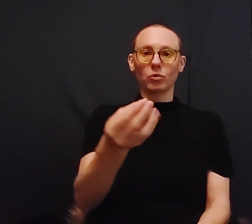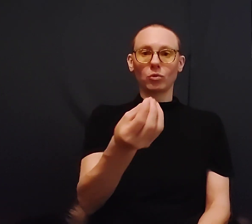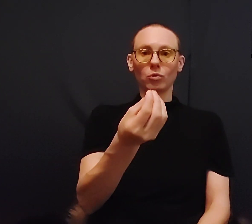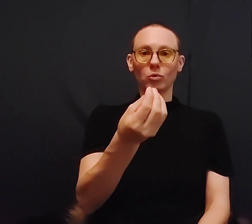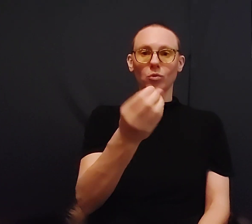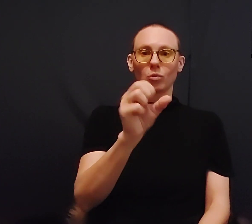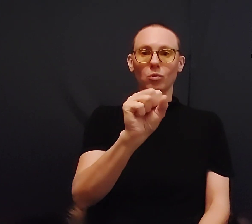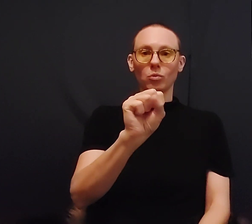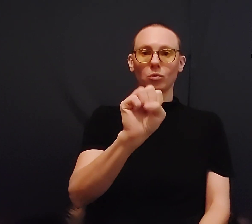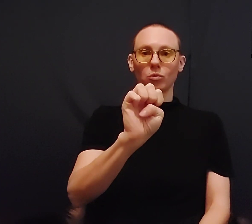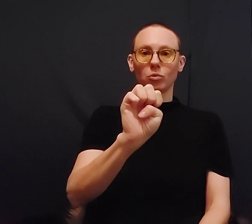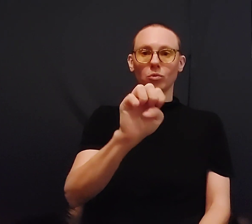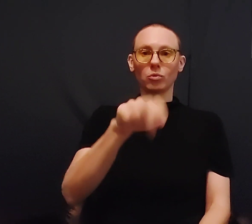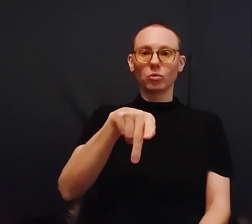And Joseph